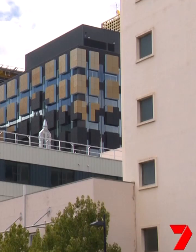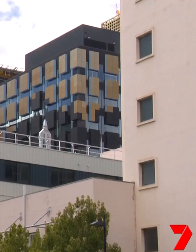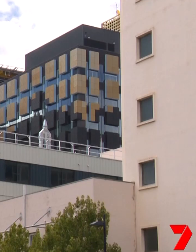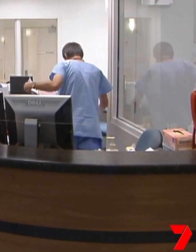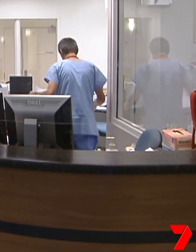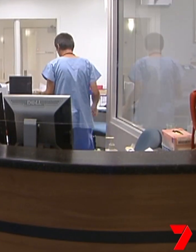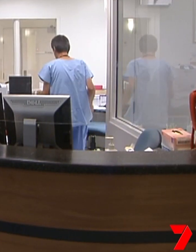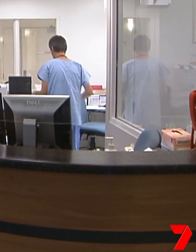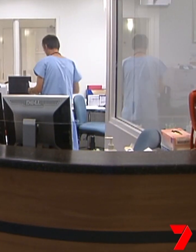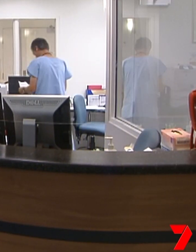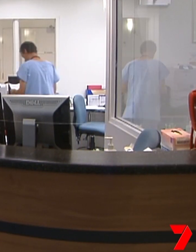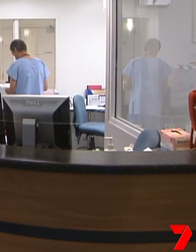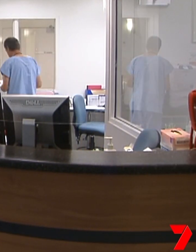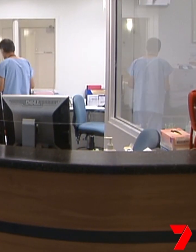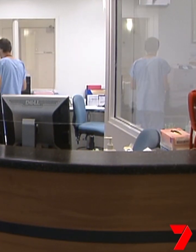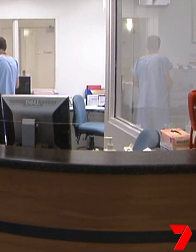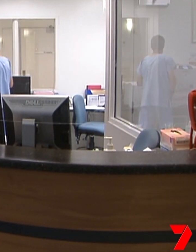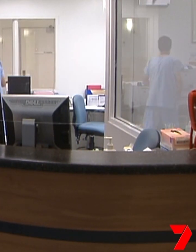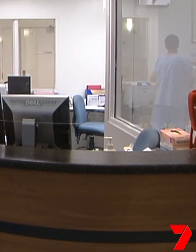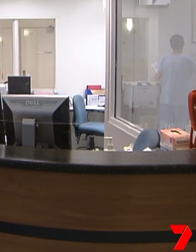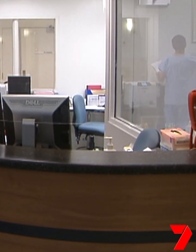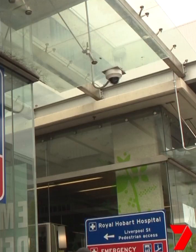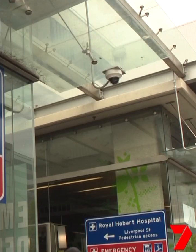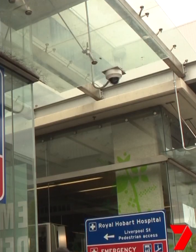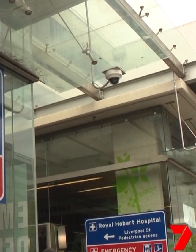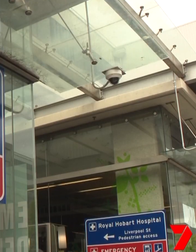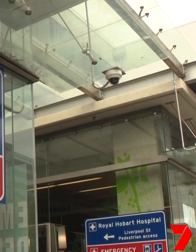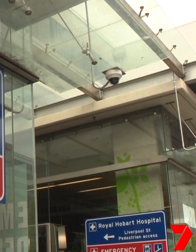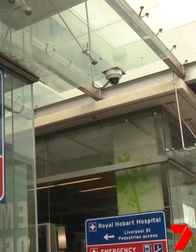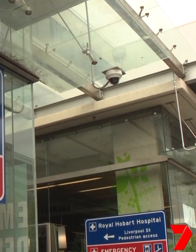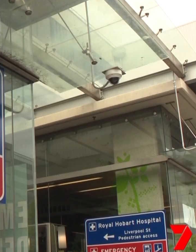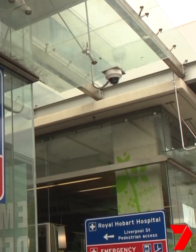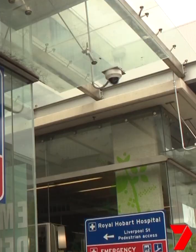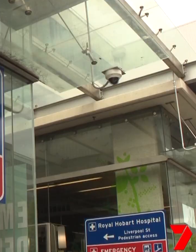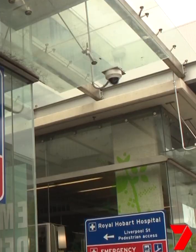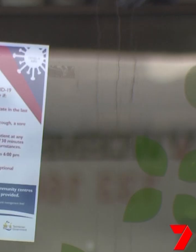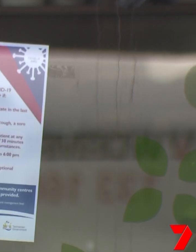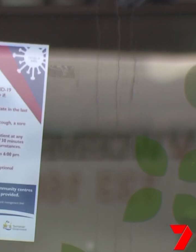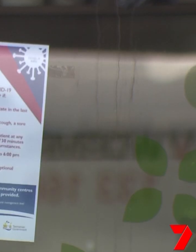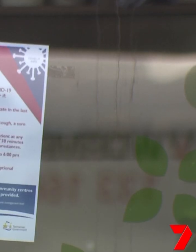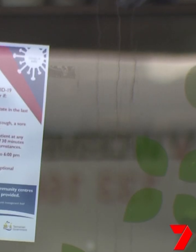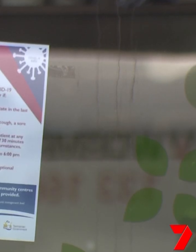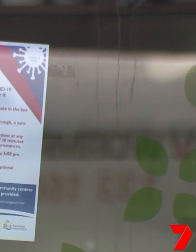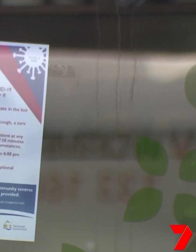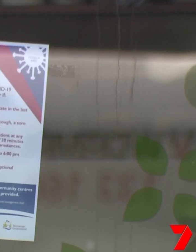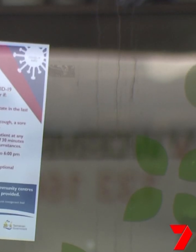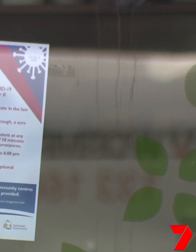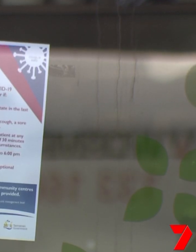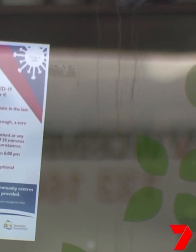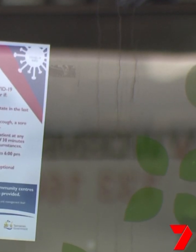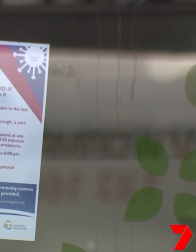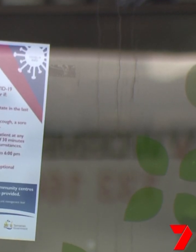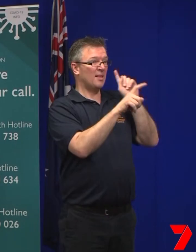some exceptions for a partner visiting for the birth of a child, parents seeing a dependent child, or for compassionate and